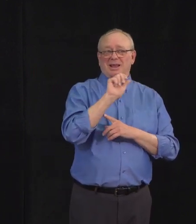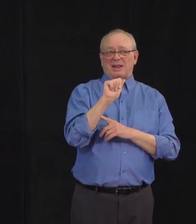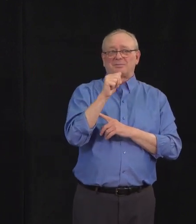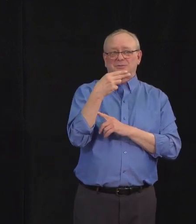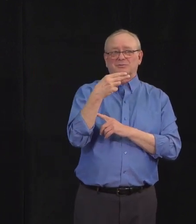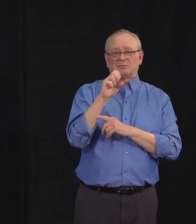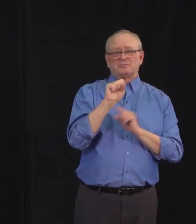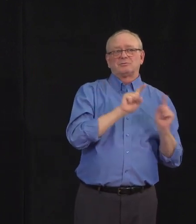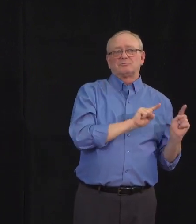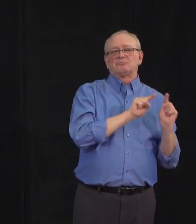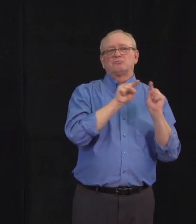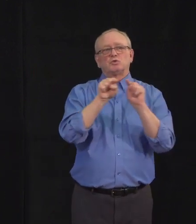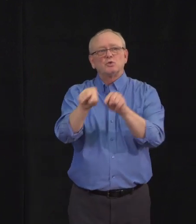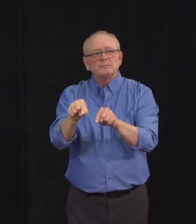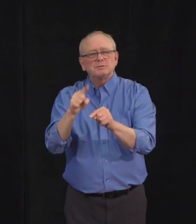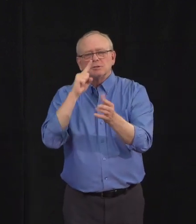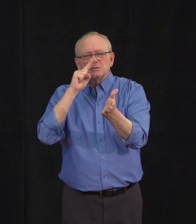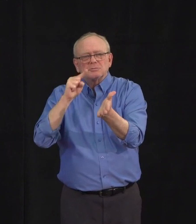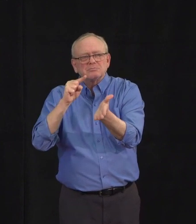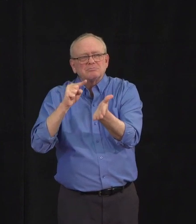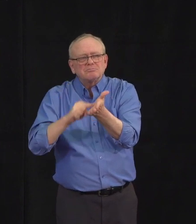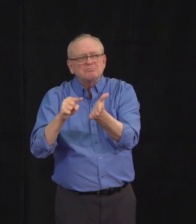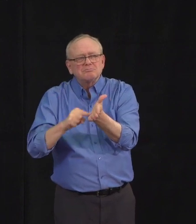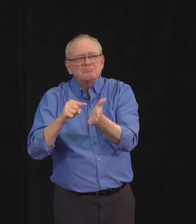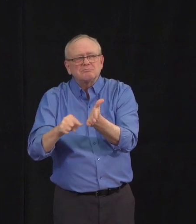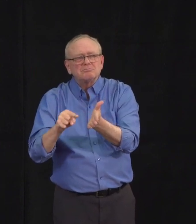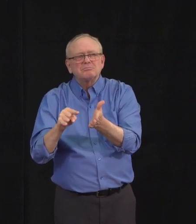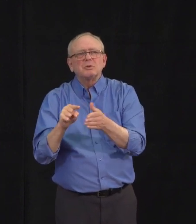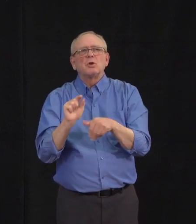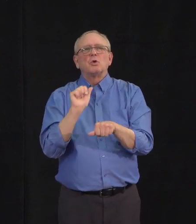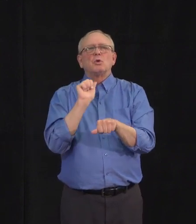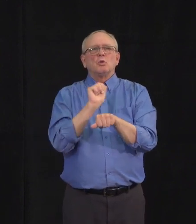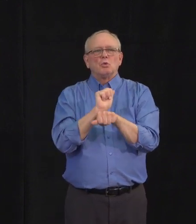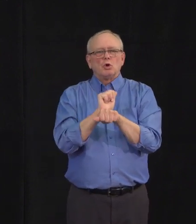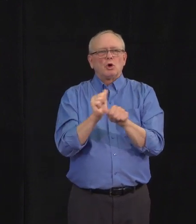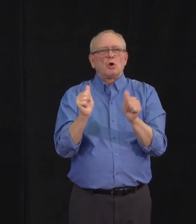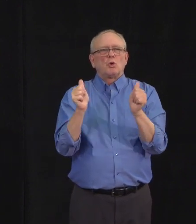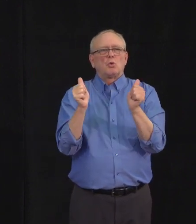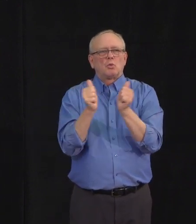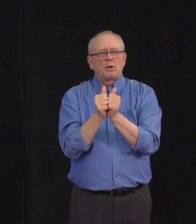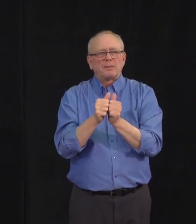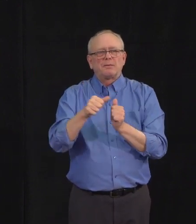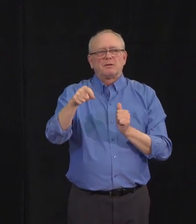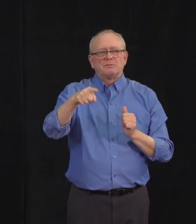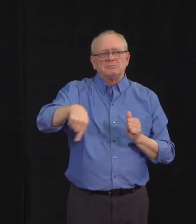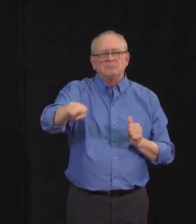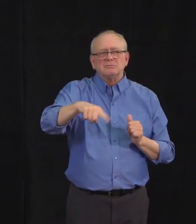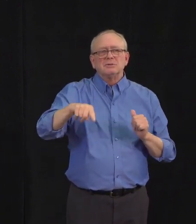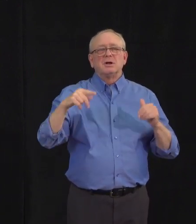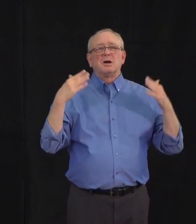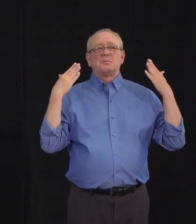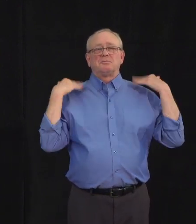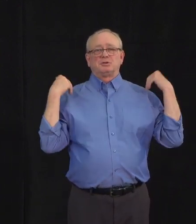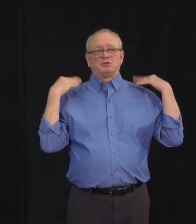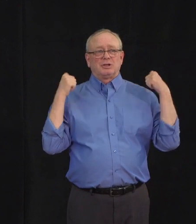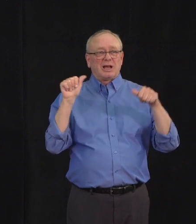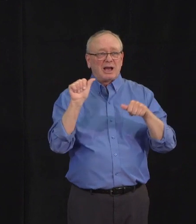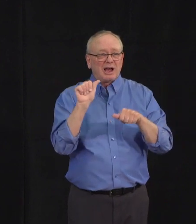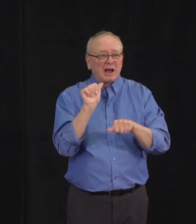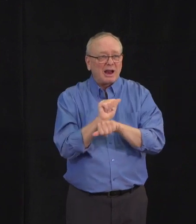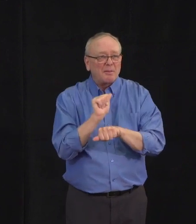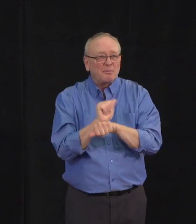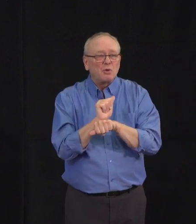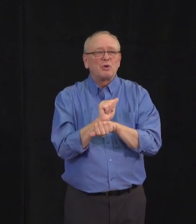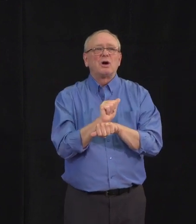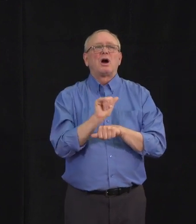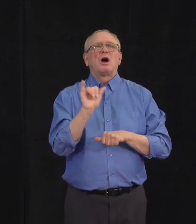inspections and have been working with the Ministry of Labour, who's also